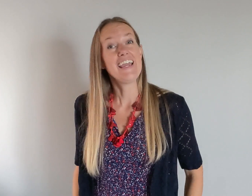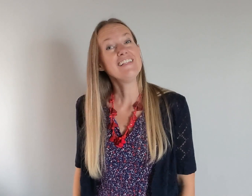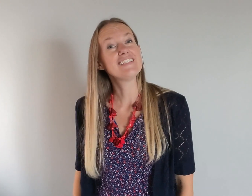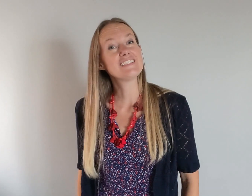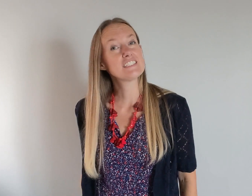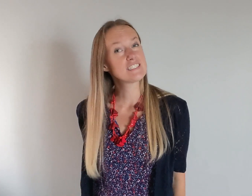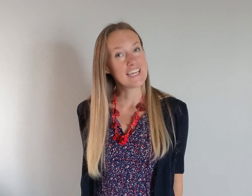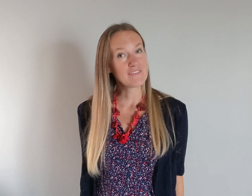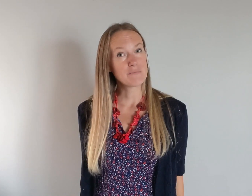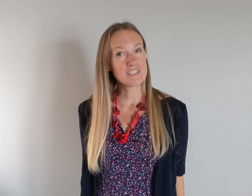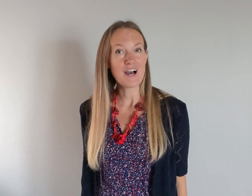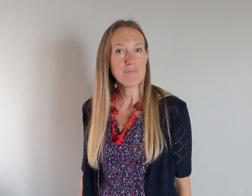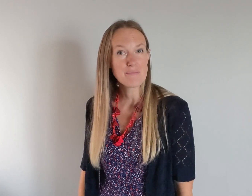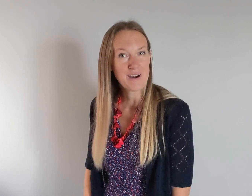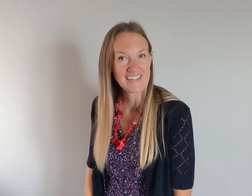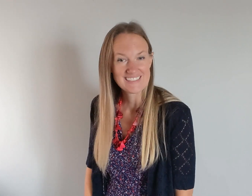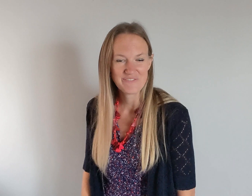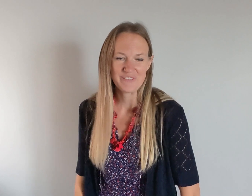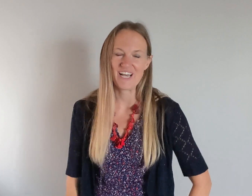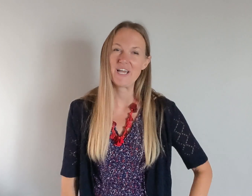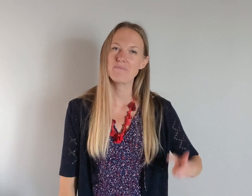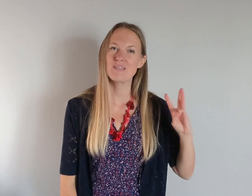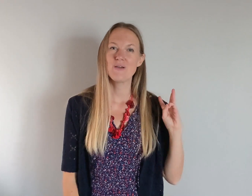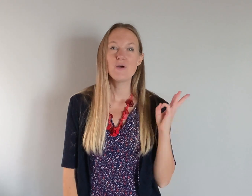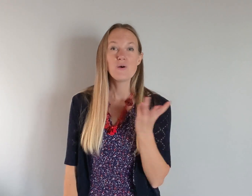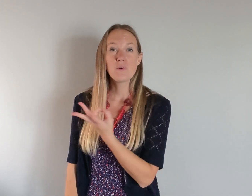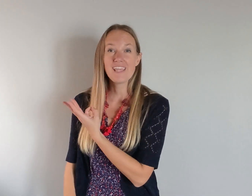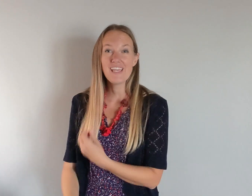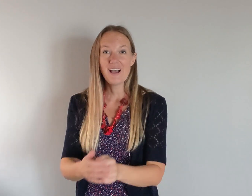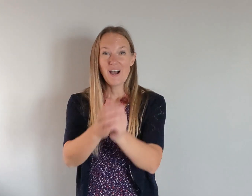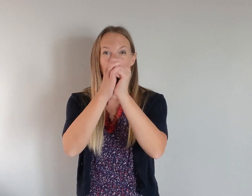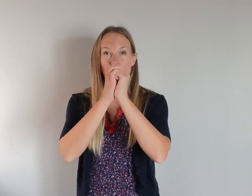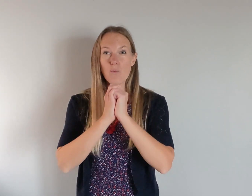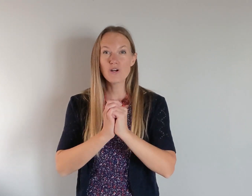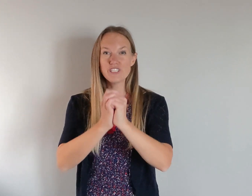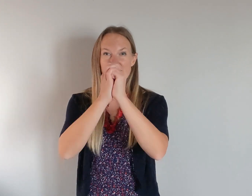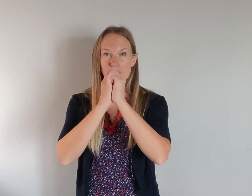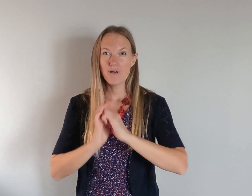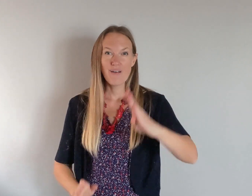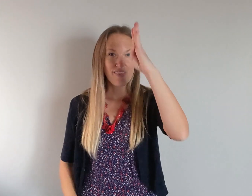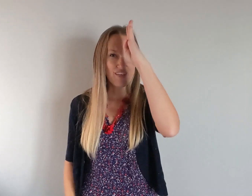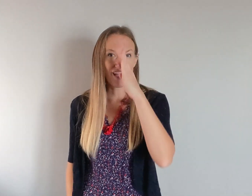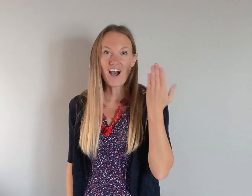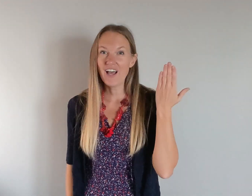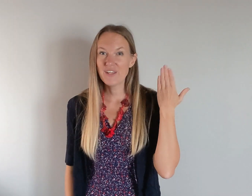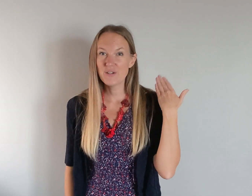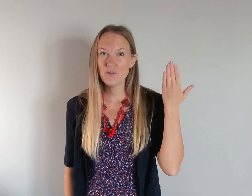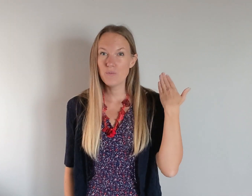Hey, let's take it from the top and practice a few times. We worship the God who